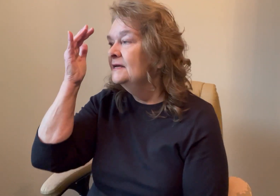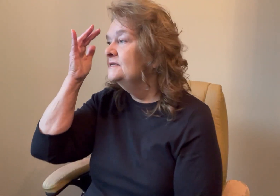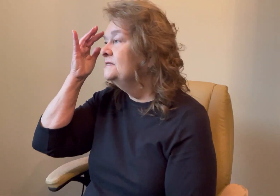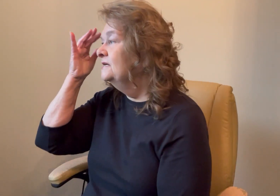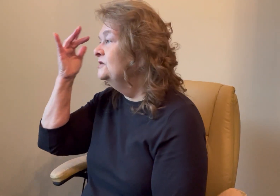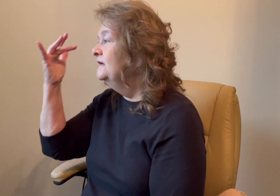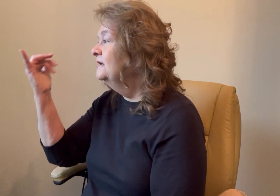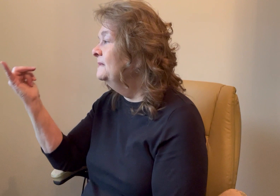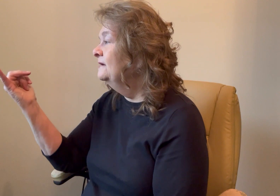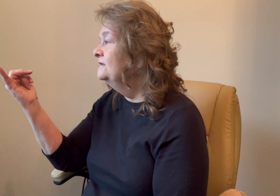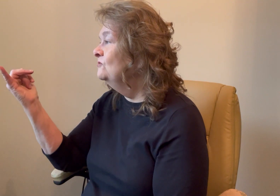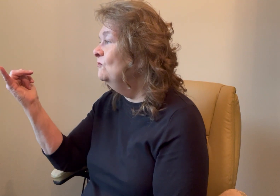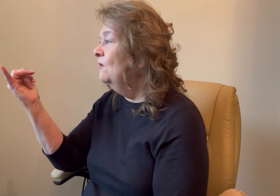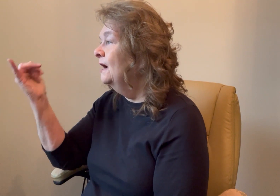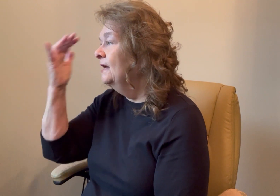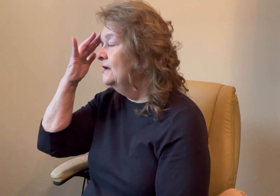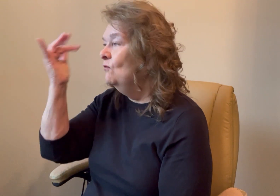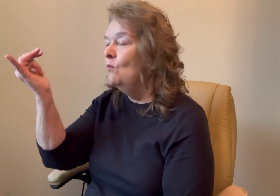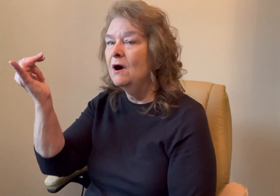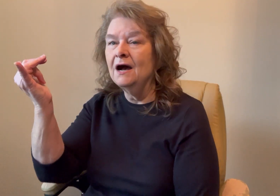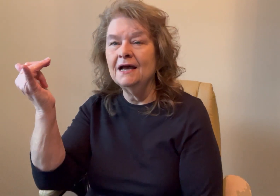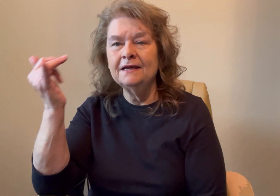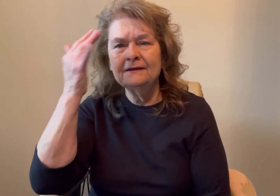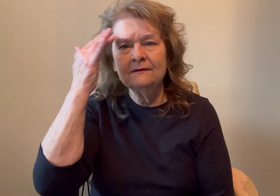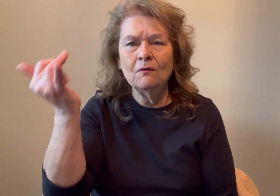Let's touch it and come out into a Y. Why?